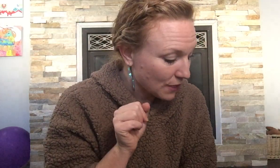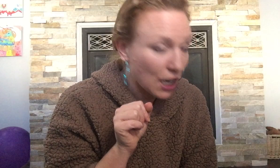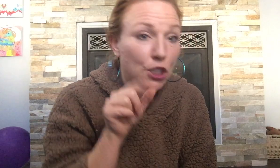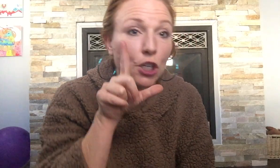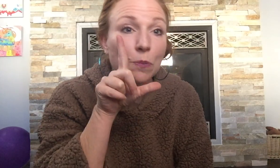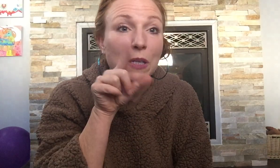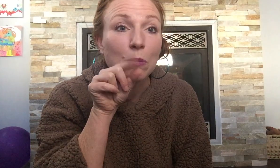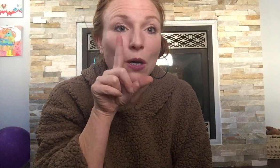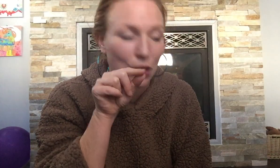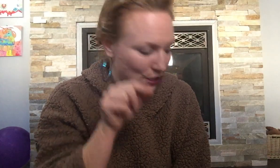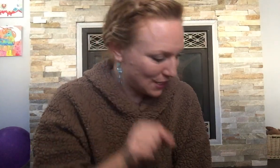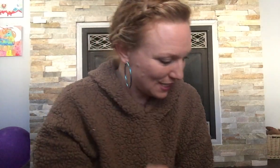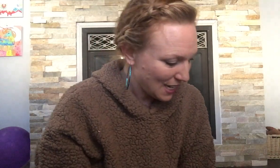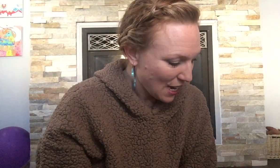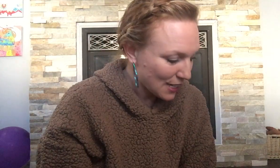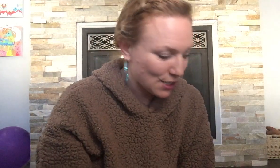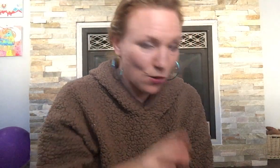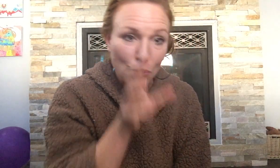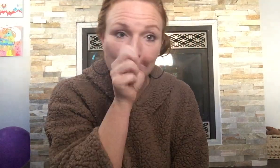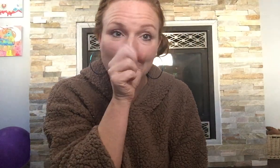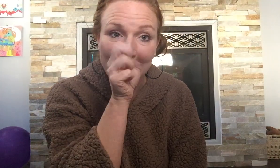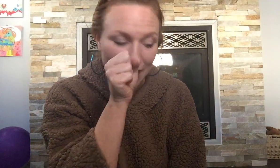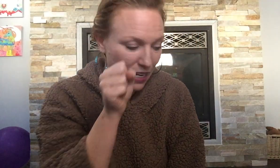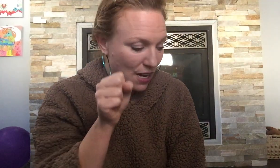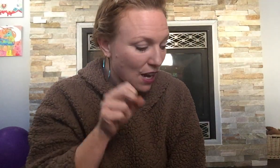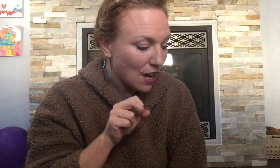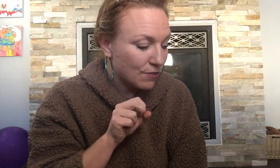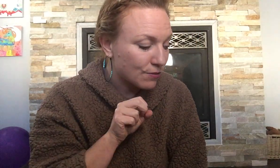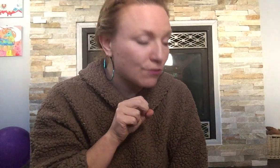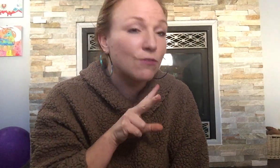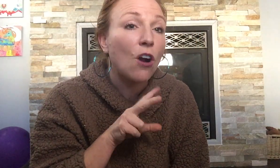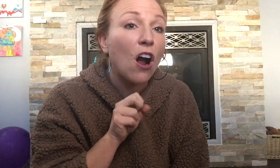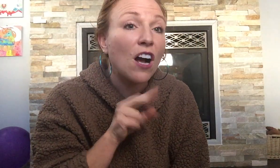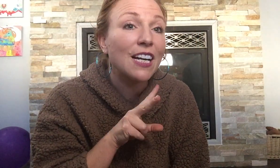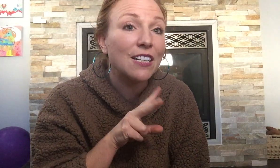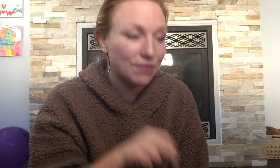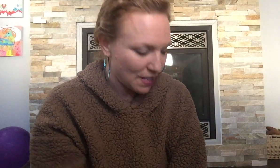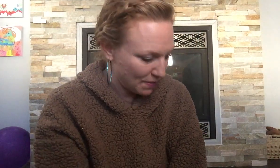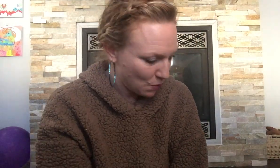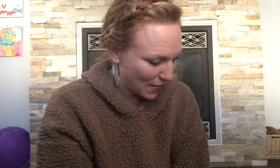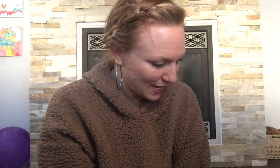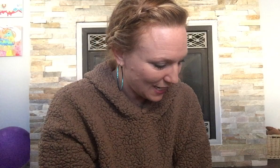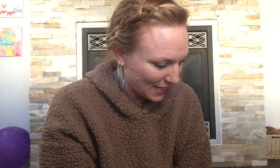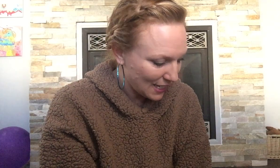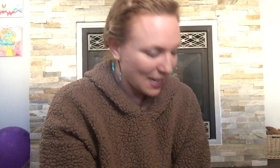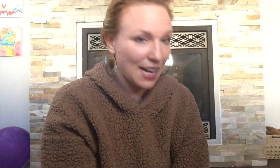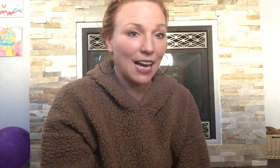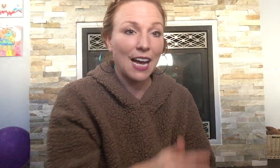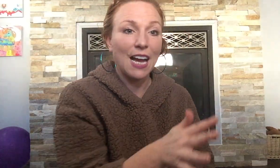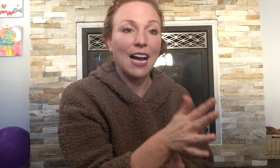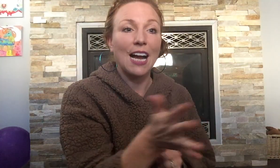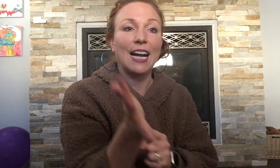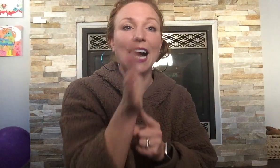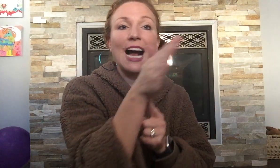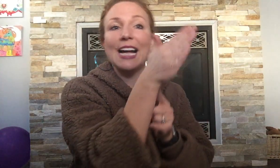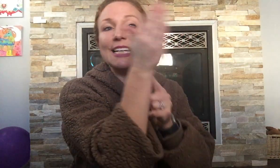a chirpy bird, a snorty pig, a frog in a fluffy wig, a